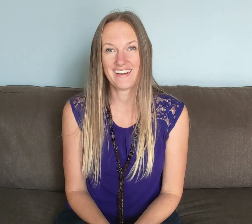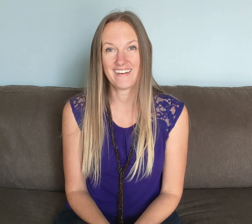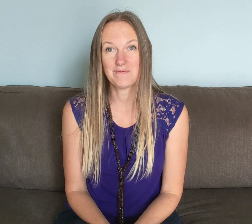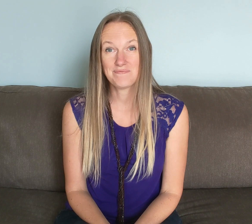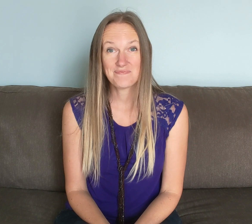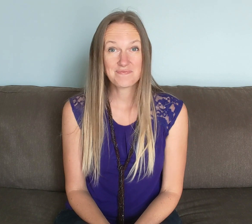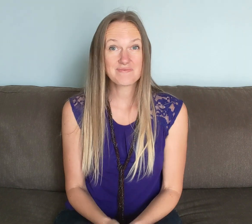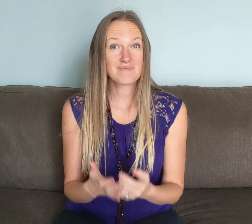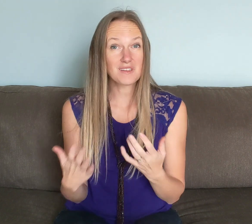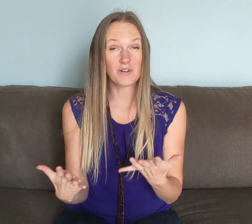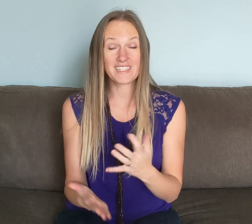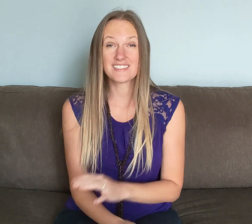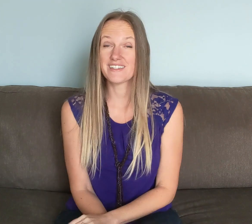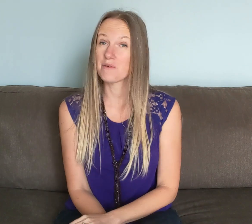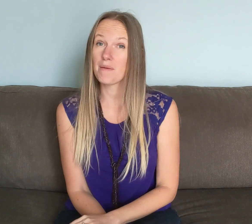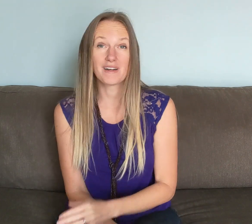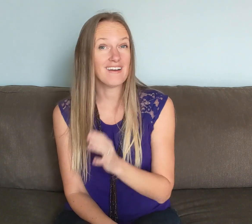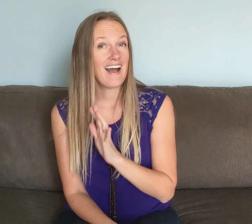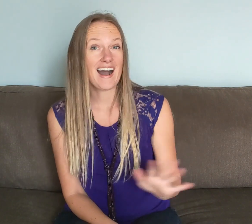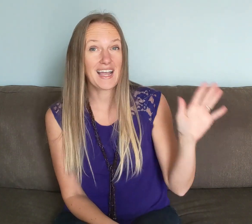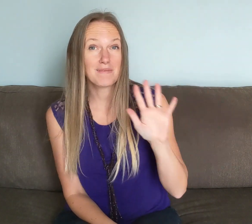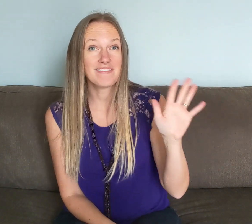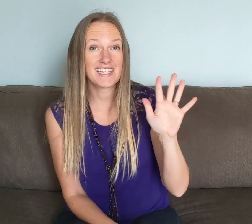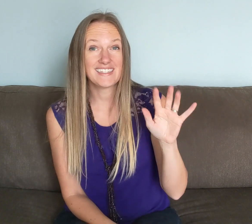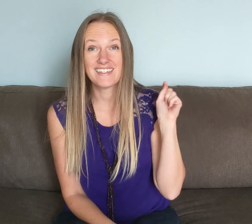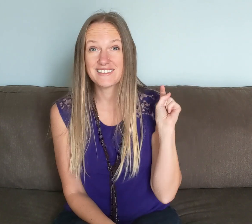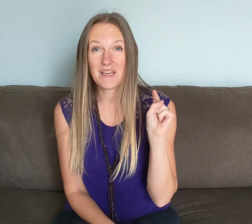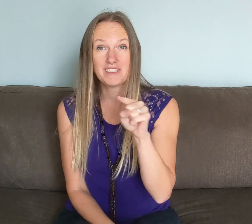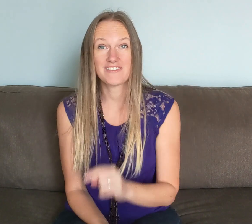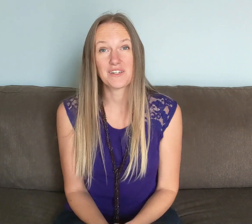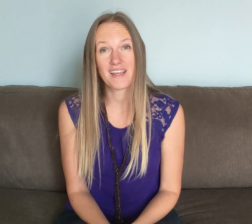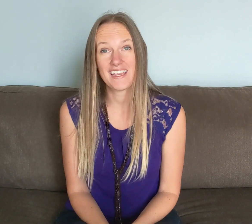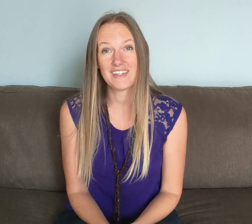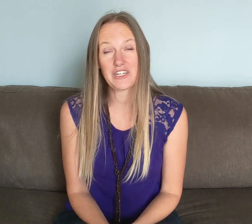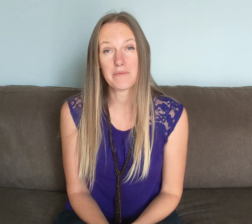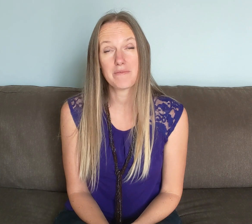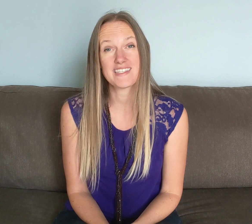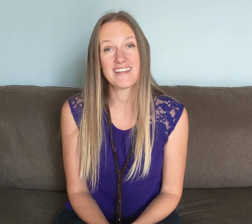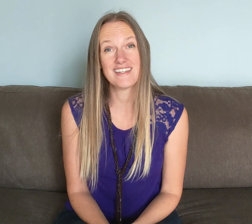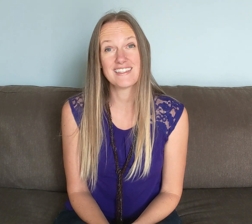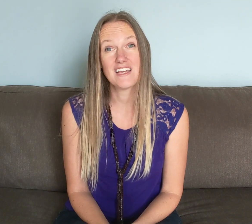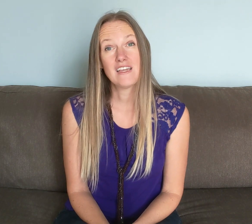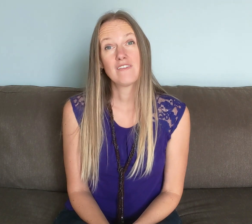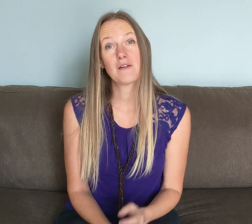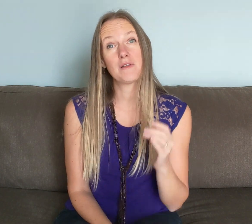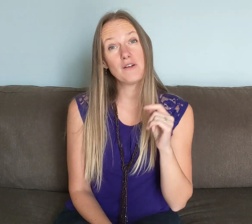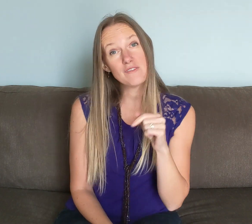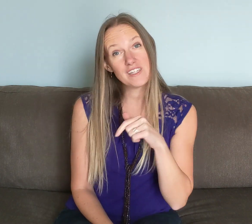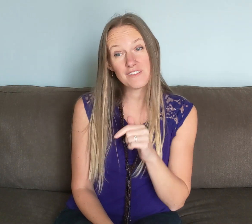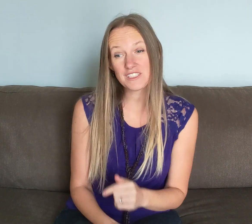here. Before we get started, remember I am left-handed, so that means if you're right-handed you can mirror my signs. If you look below the video in the